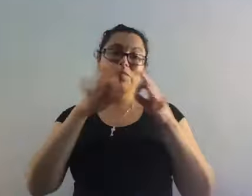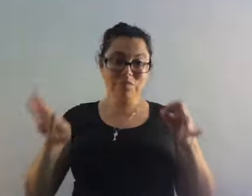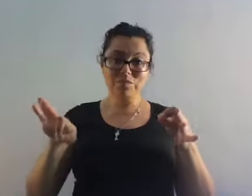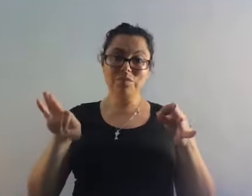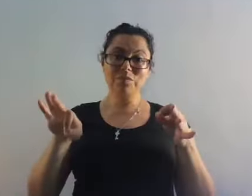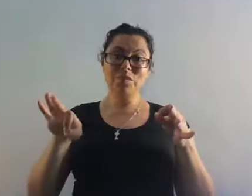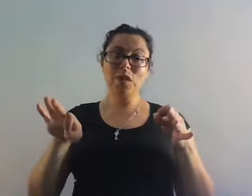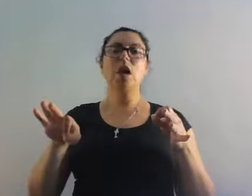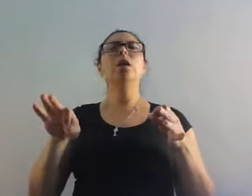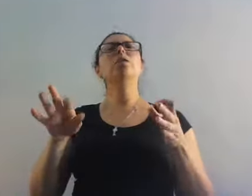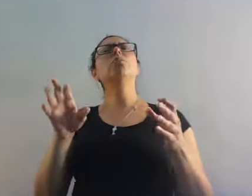and it has to be a